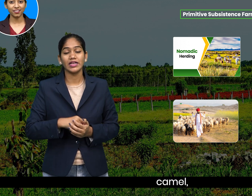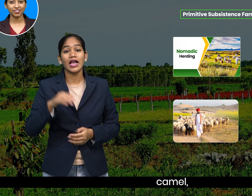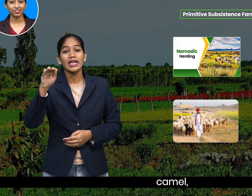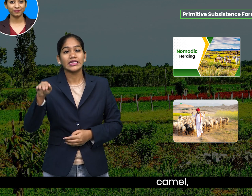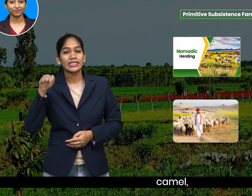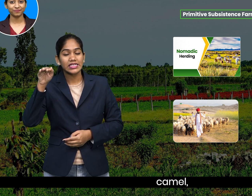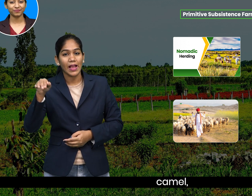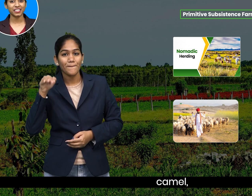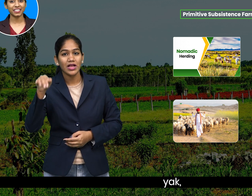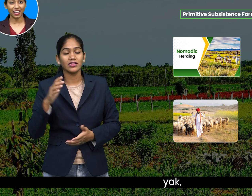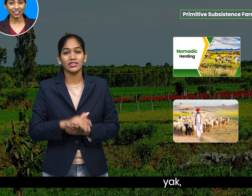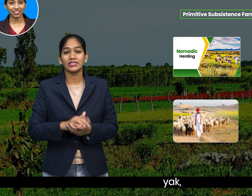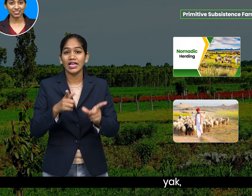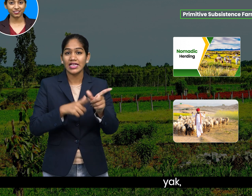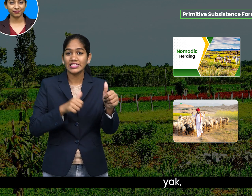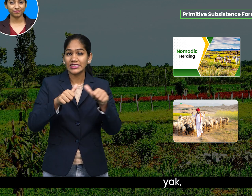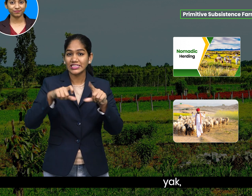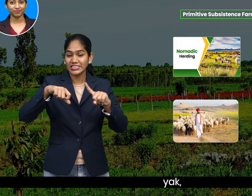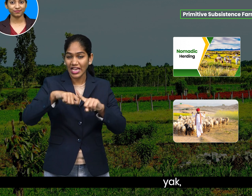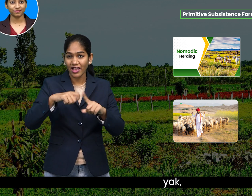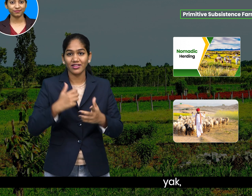camel, yak,